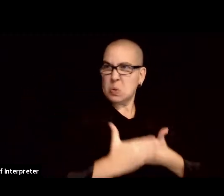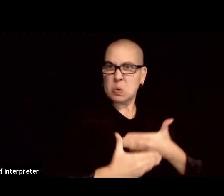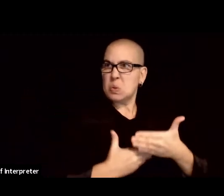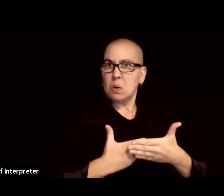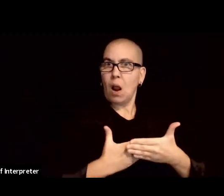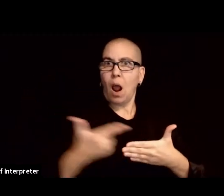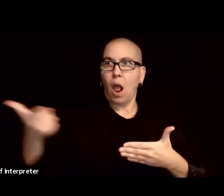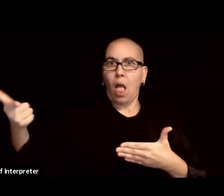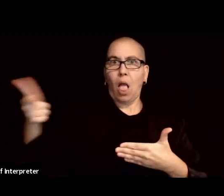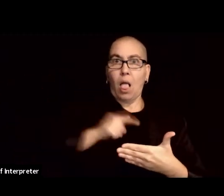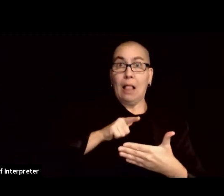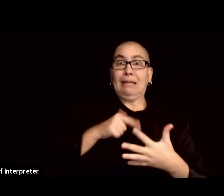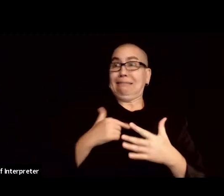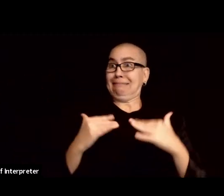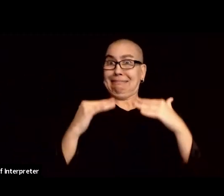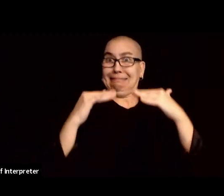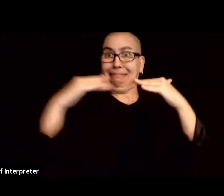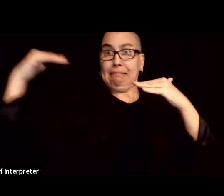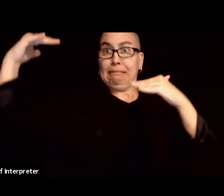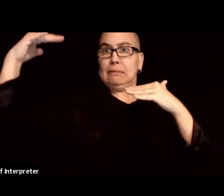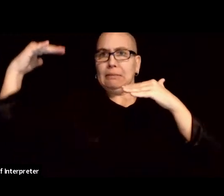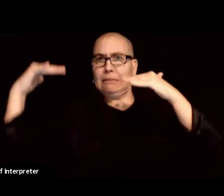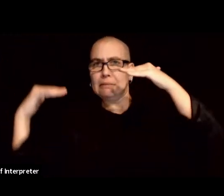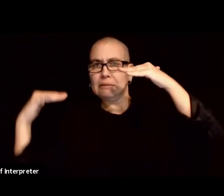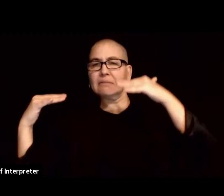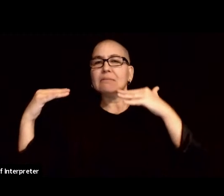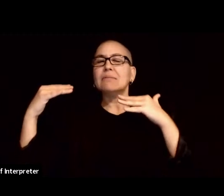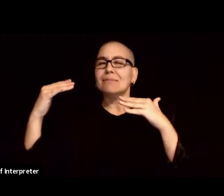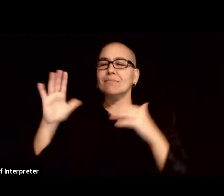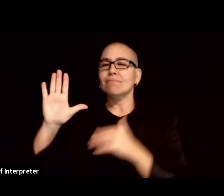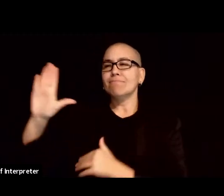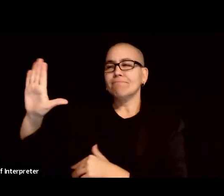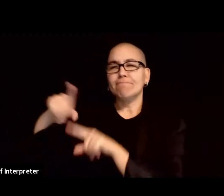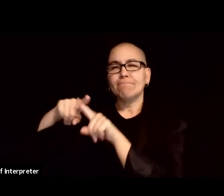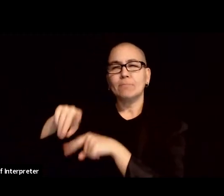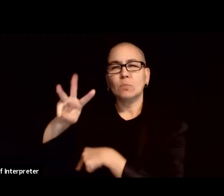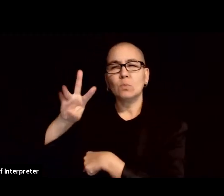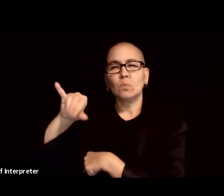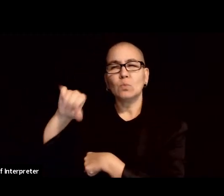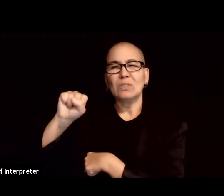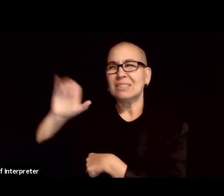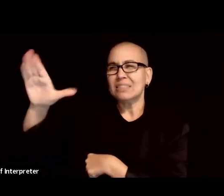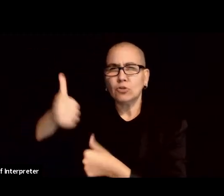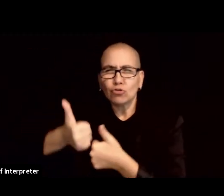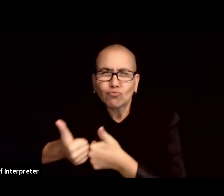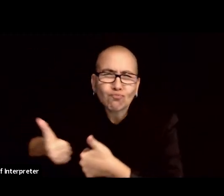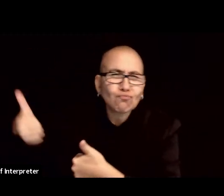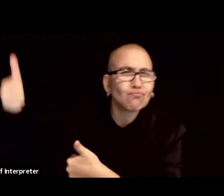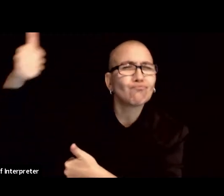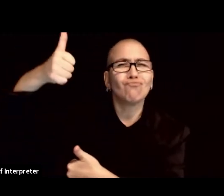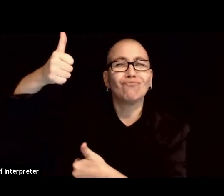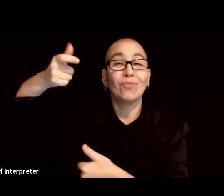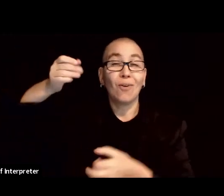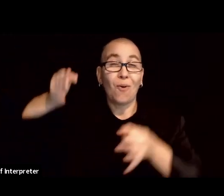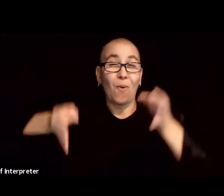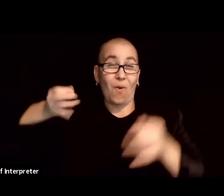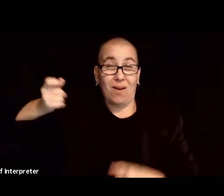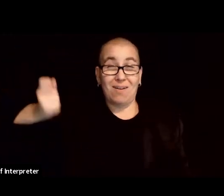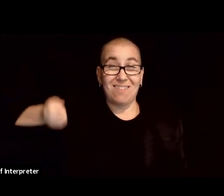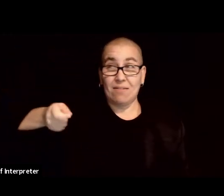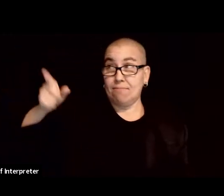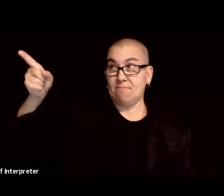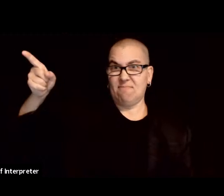the Wisconsin Supreme Court invalidated the governor's statewide approaches could be part of the